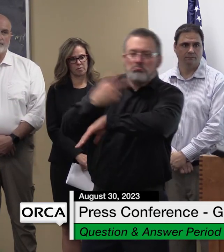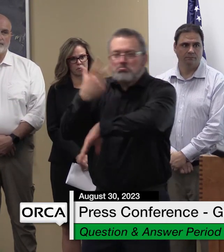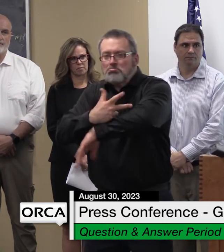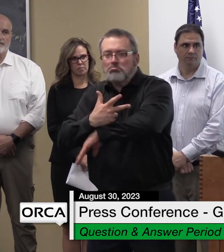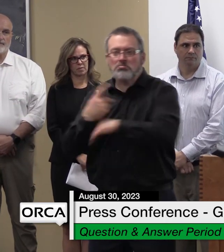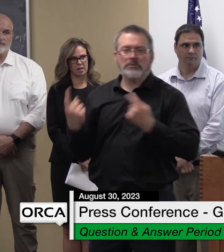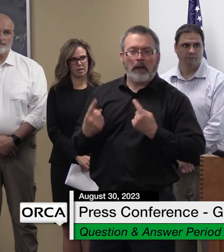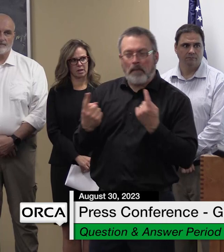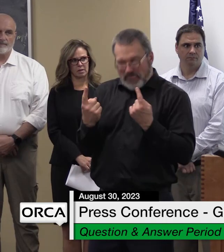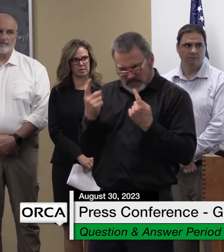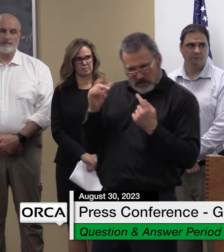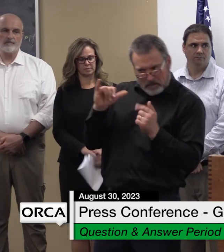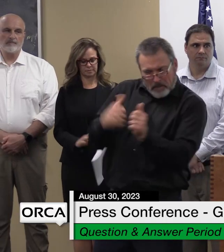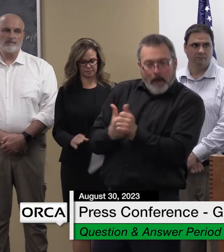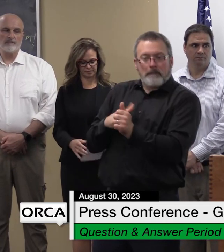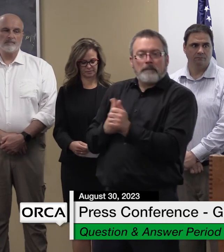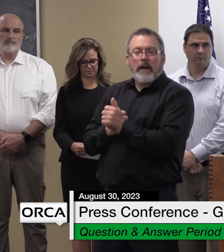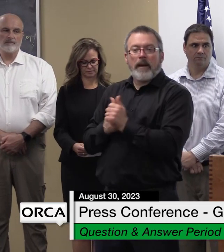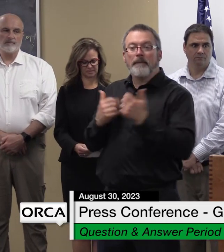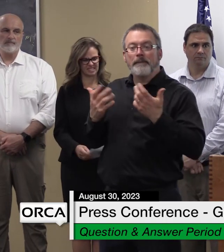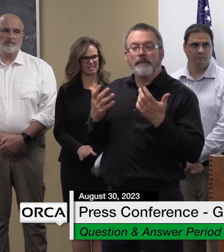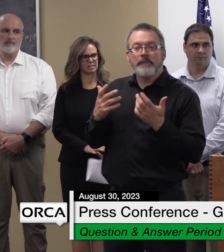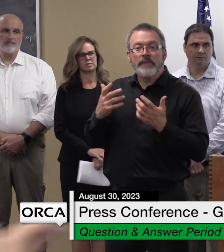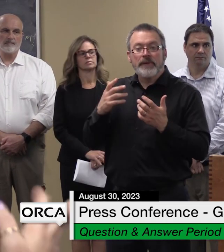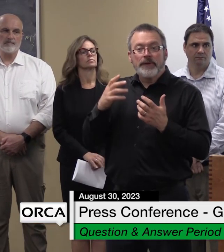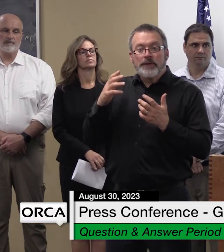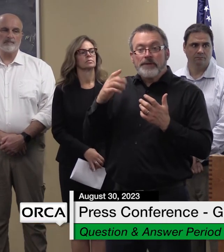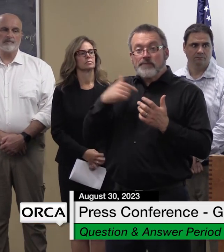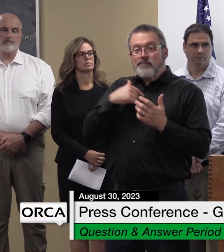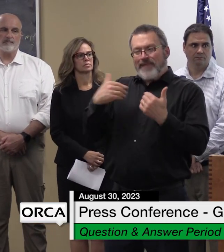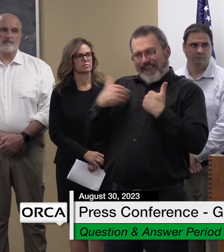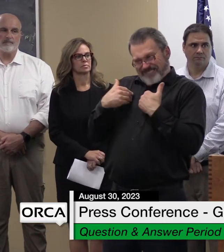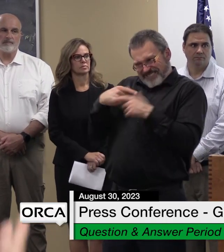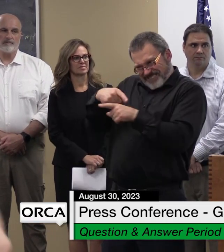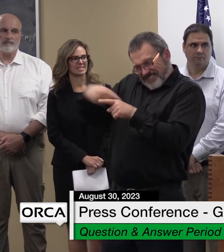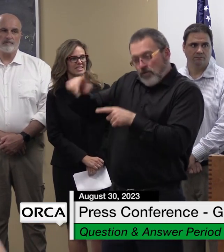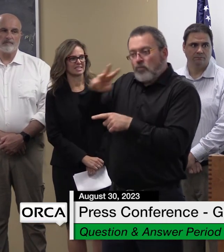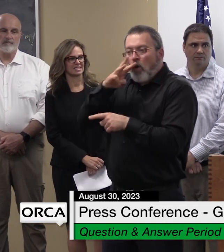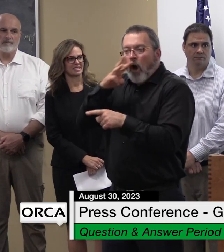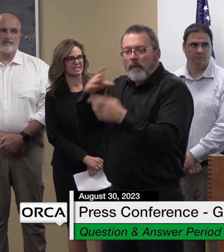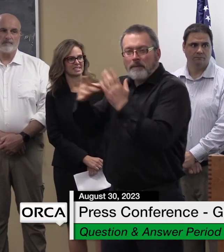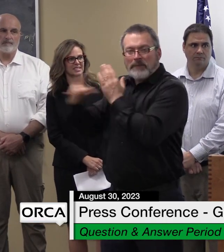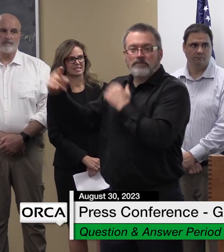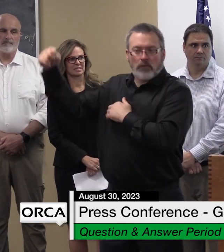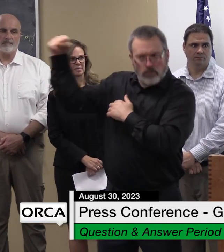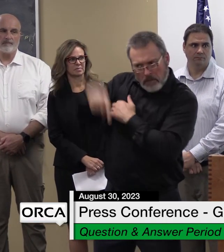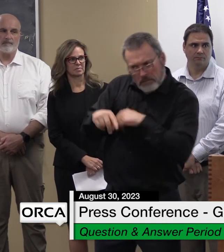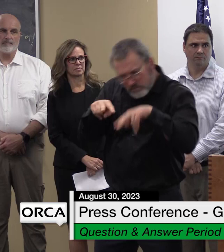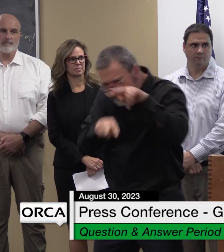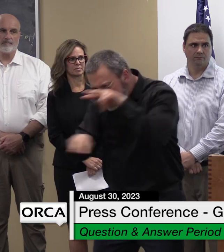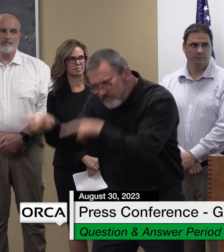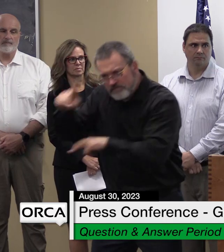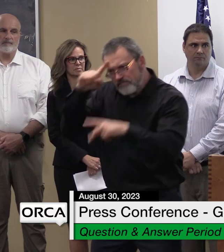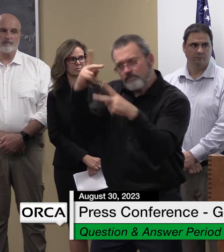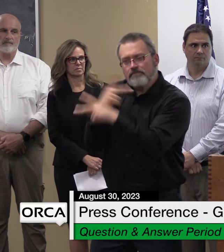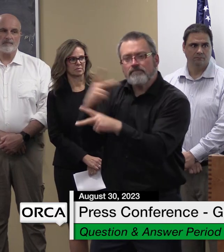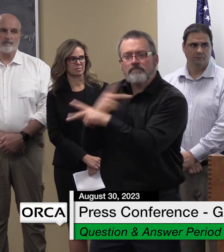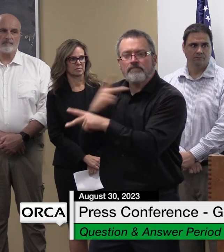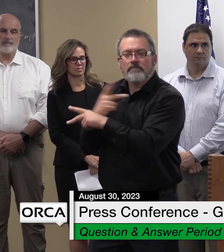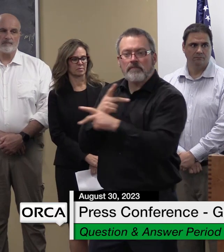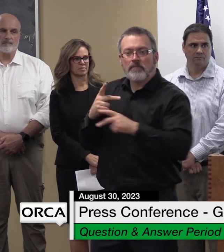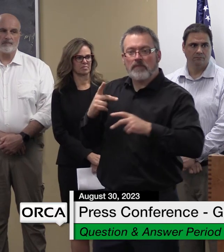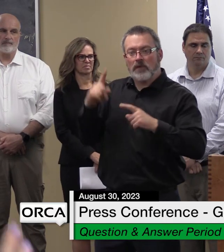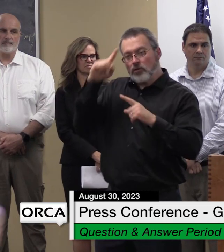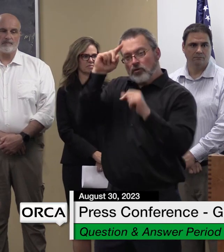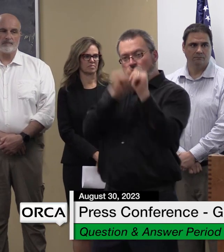hydrologist knows this very well. And there's a lot of tributaries that come in to the main rivers, like the Winooski and